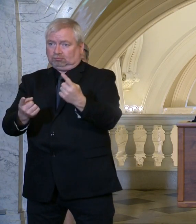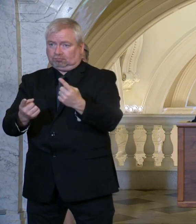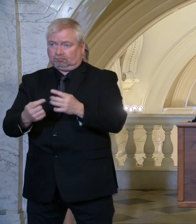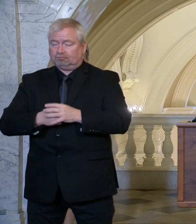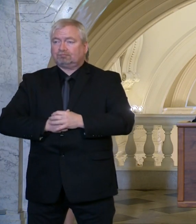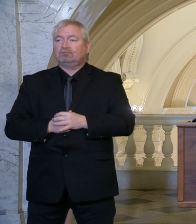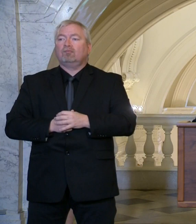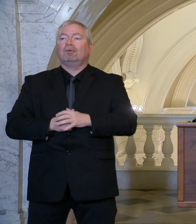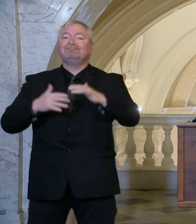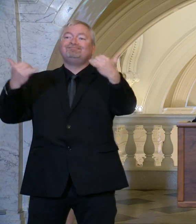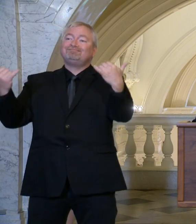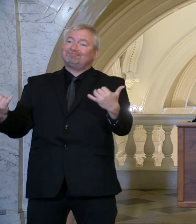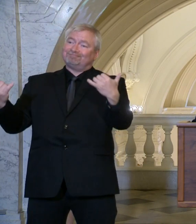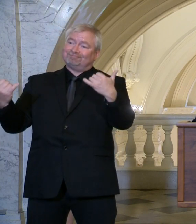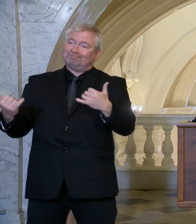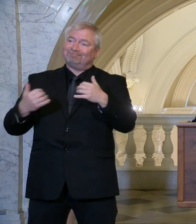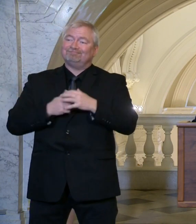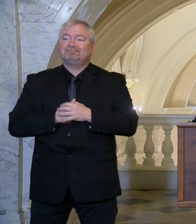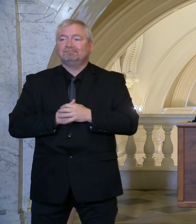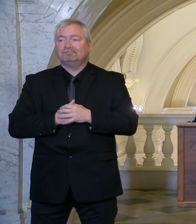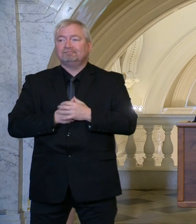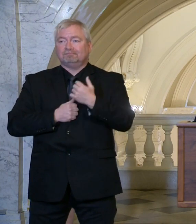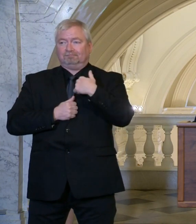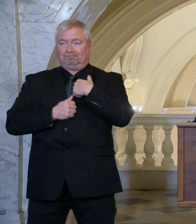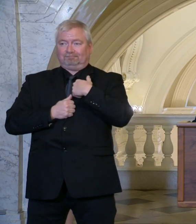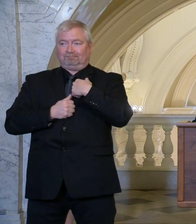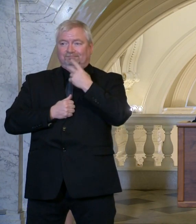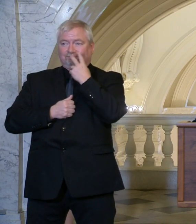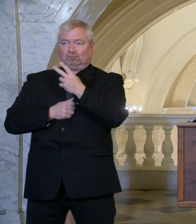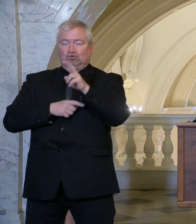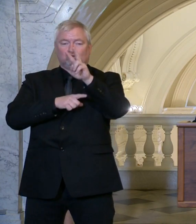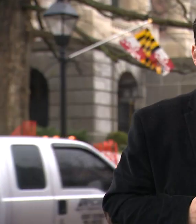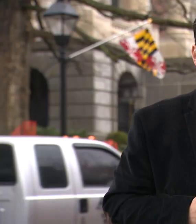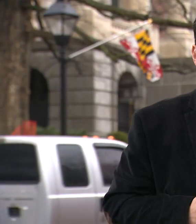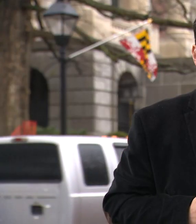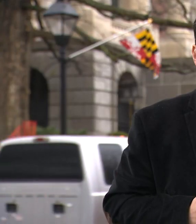positive cases in 22 out of our 24 jurisdictions.